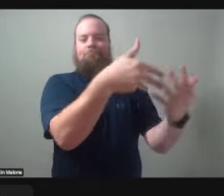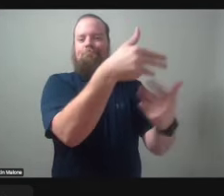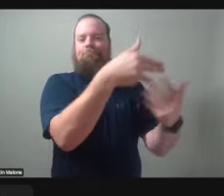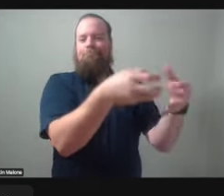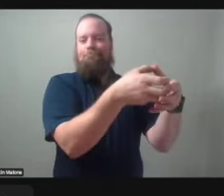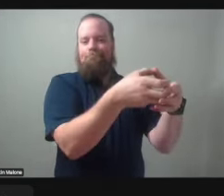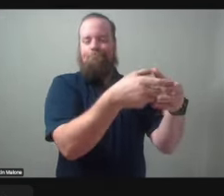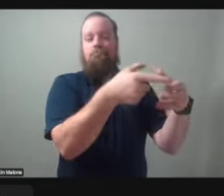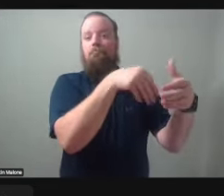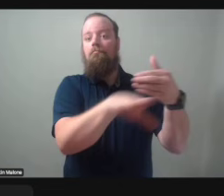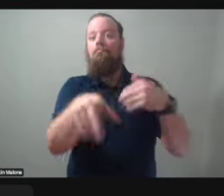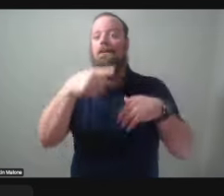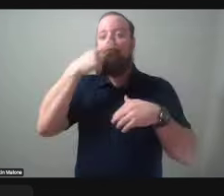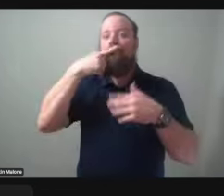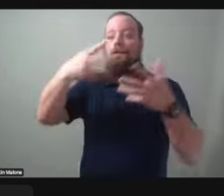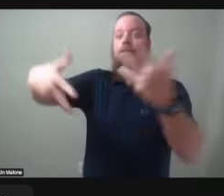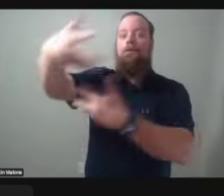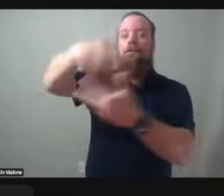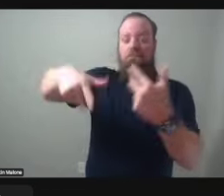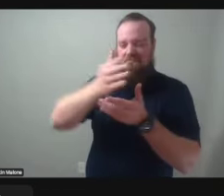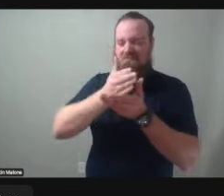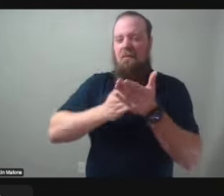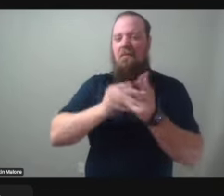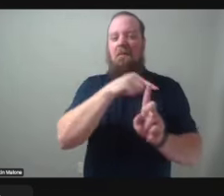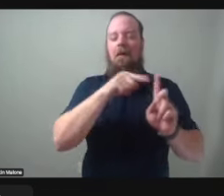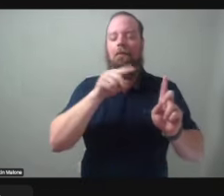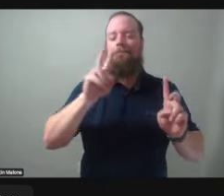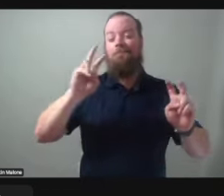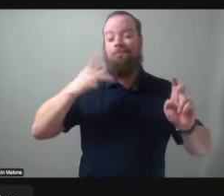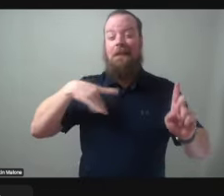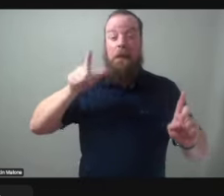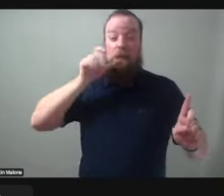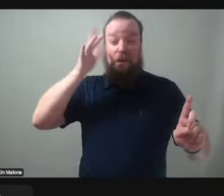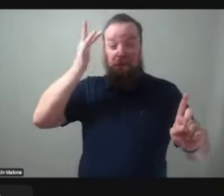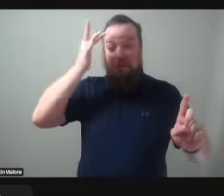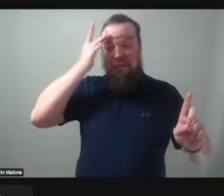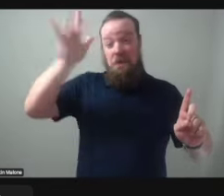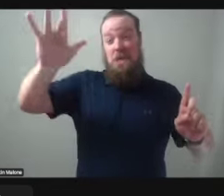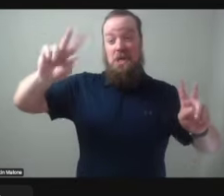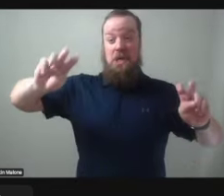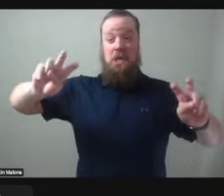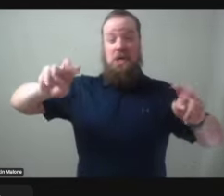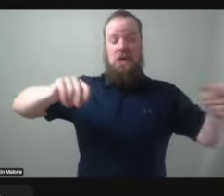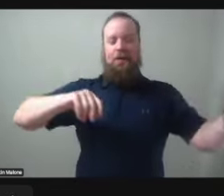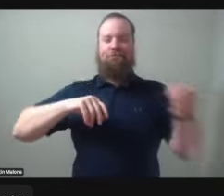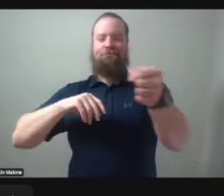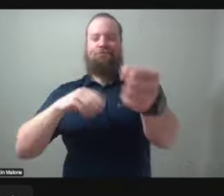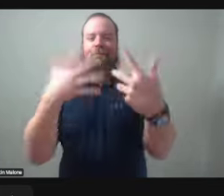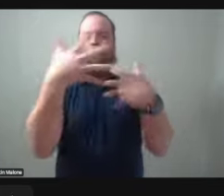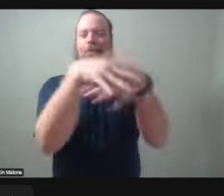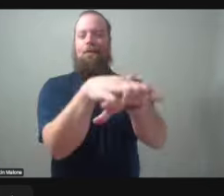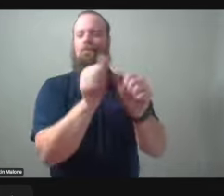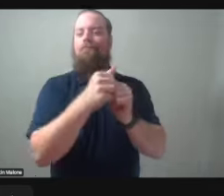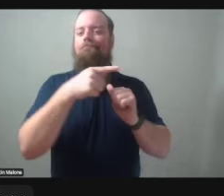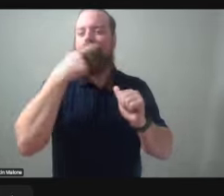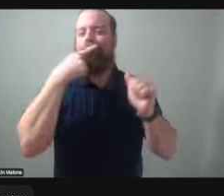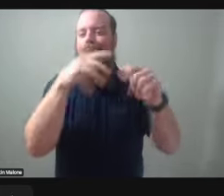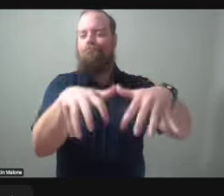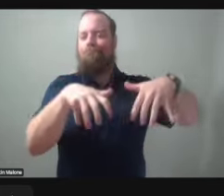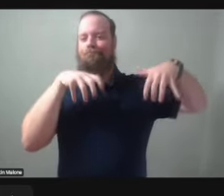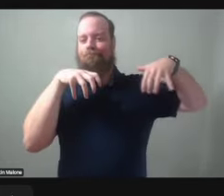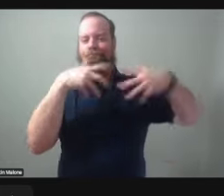and they'll have self-contained classrooms where the students will come kind of isolated and